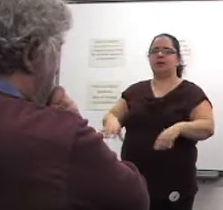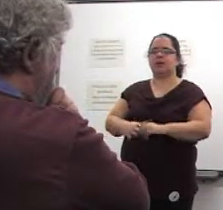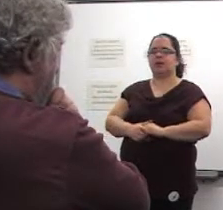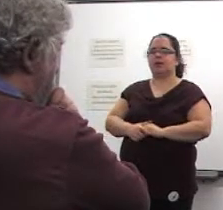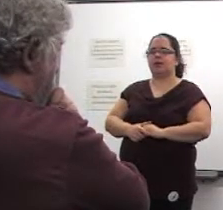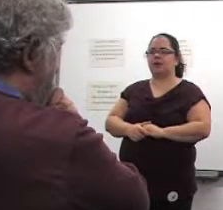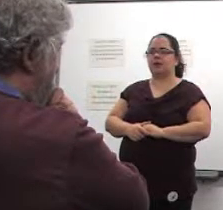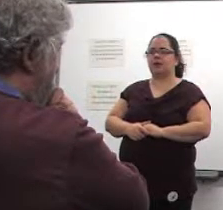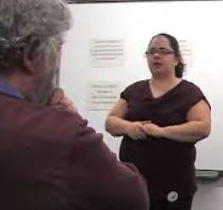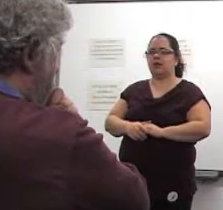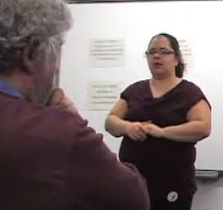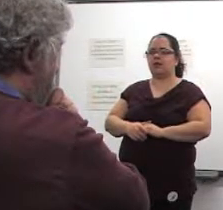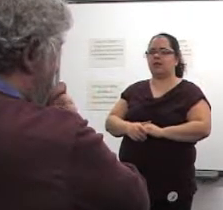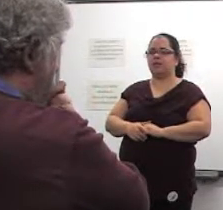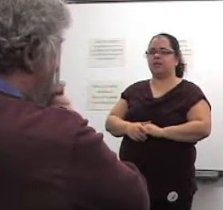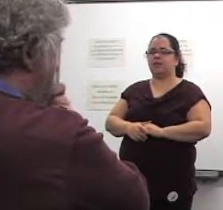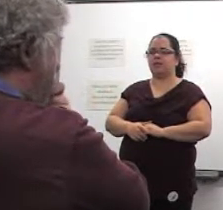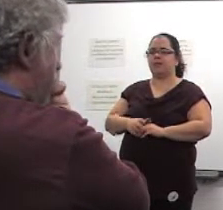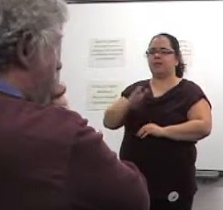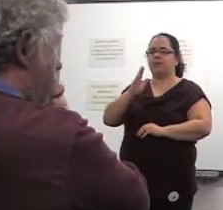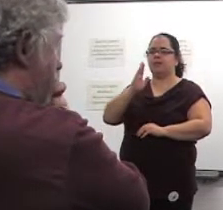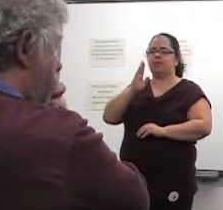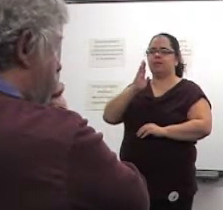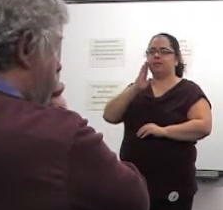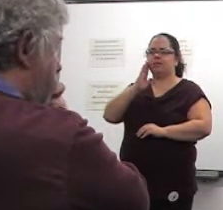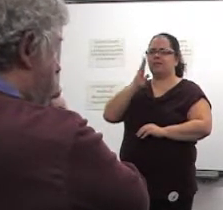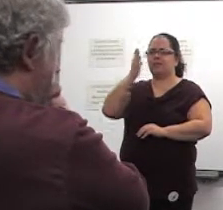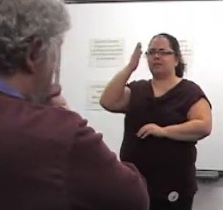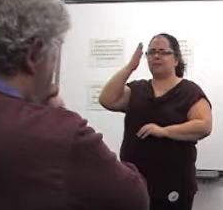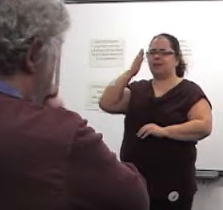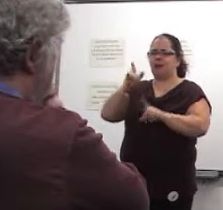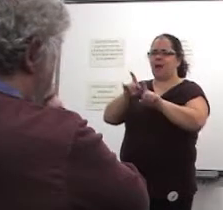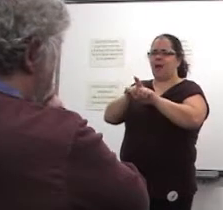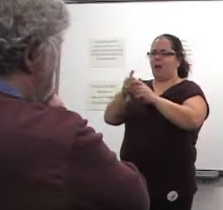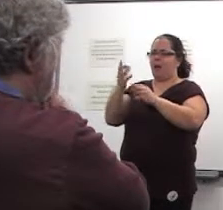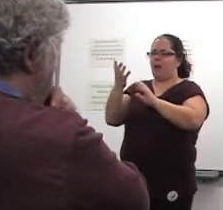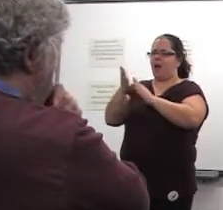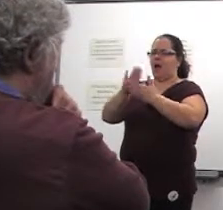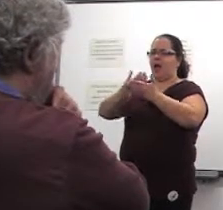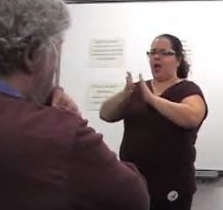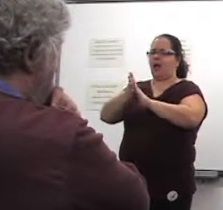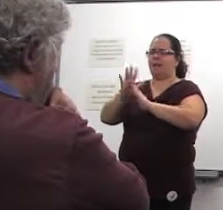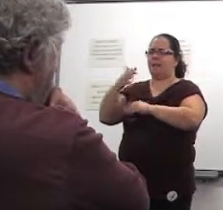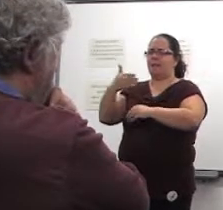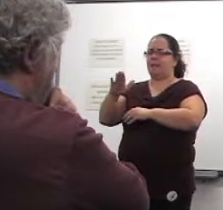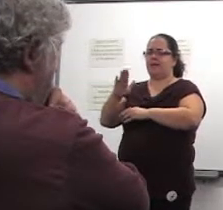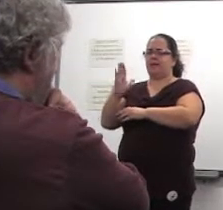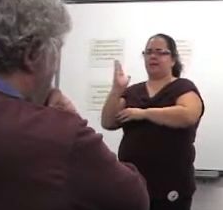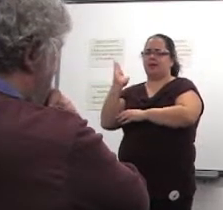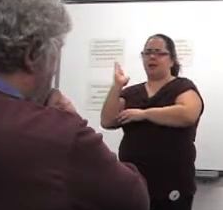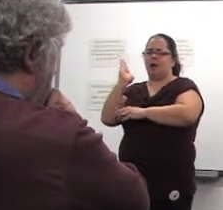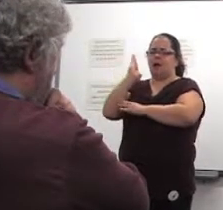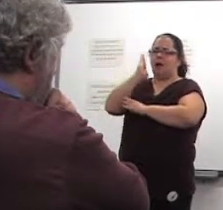The right side of her face looked as if a palm had pressed inwards and caved in an